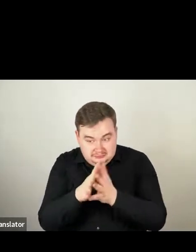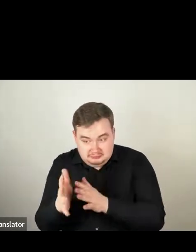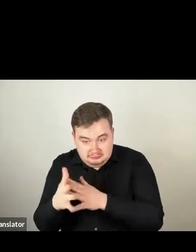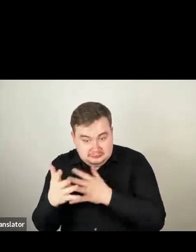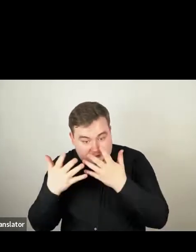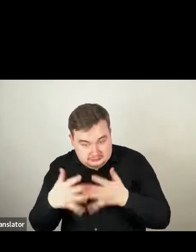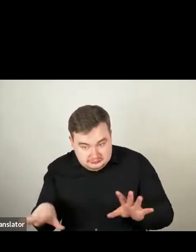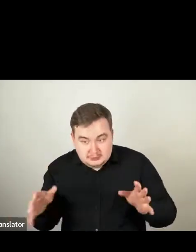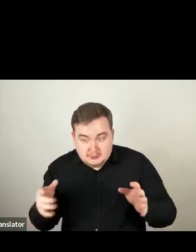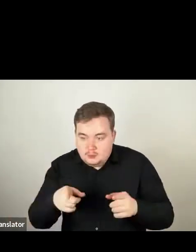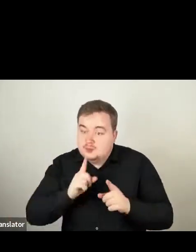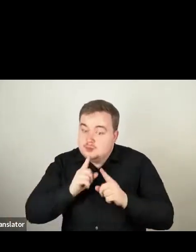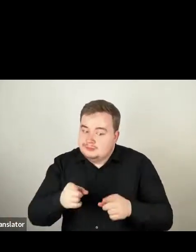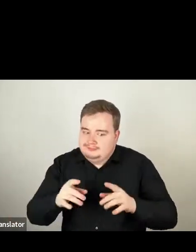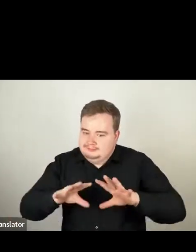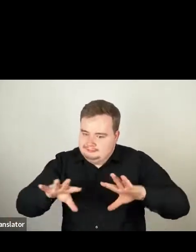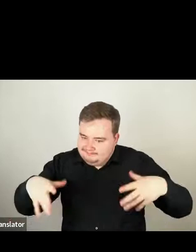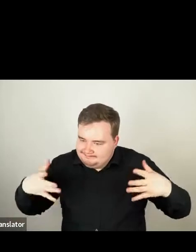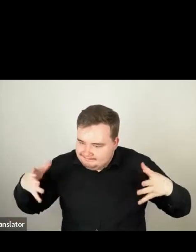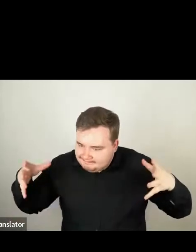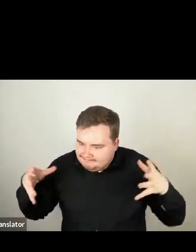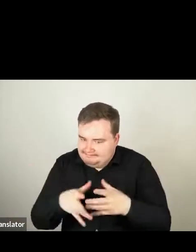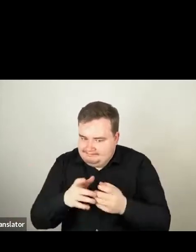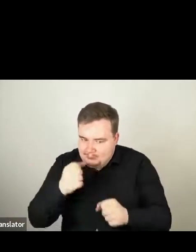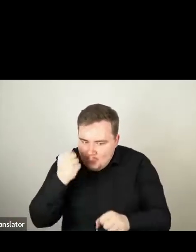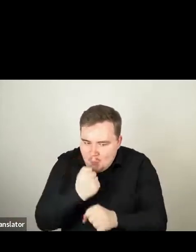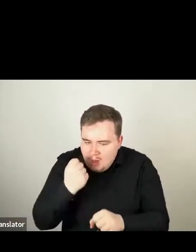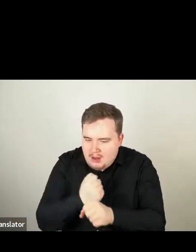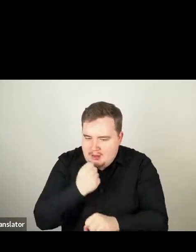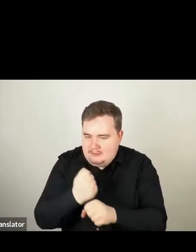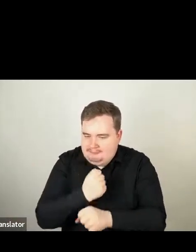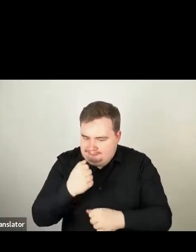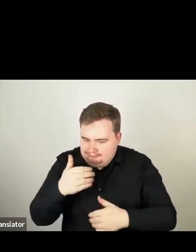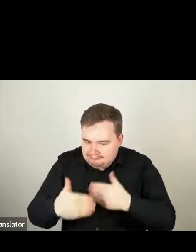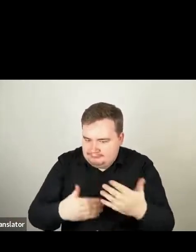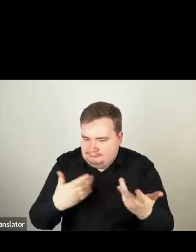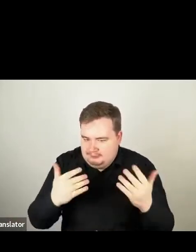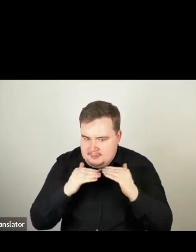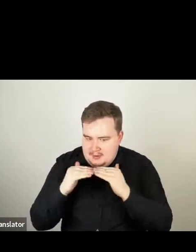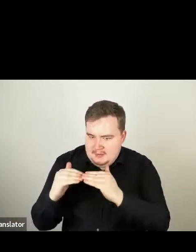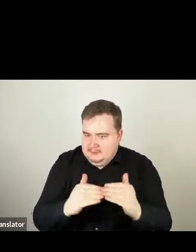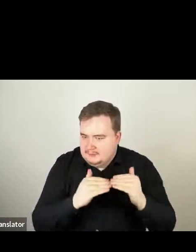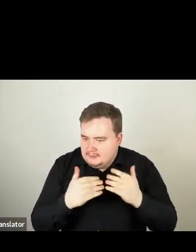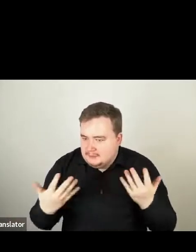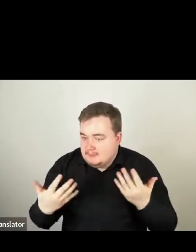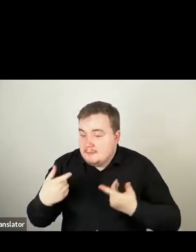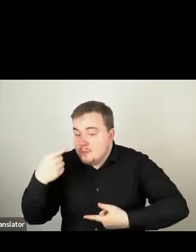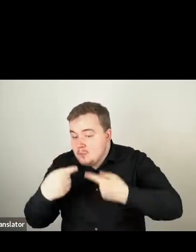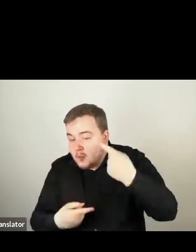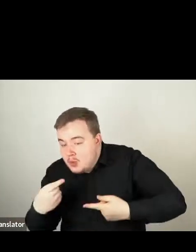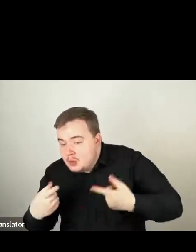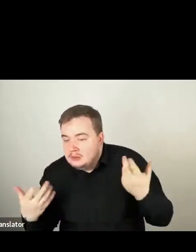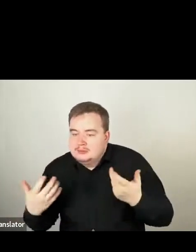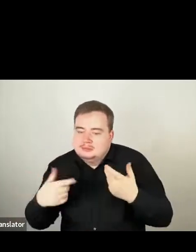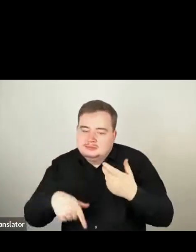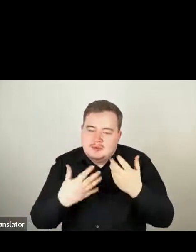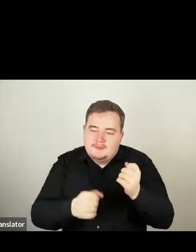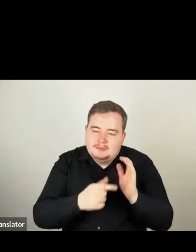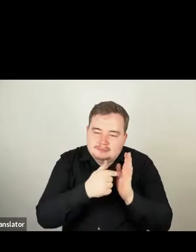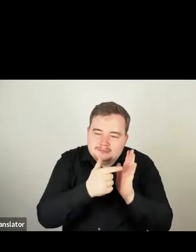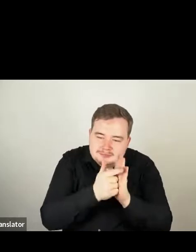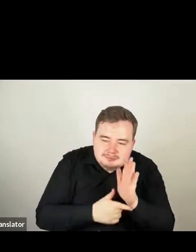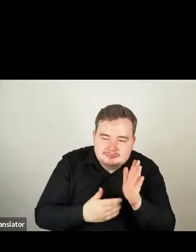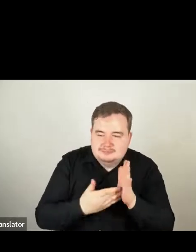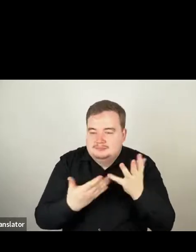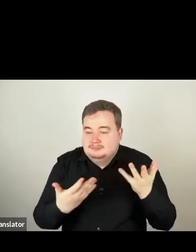with women leaders as the towards a political system that would serve everyone in our societies across